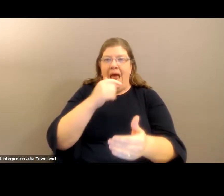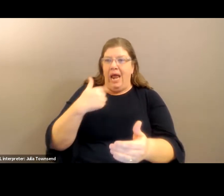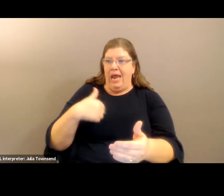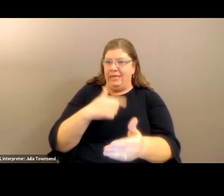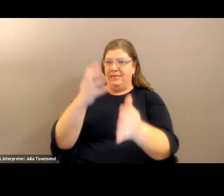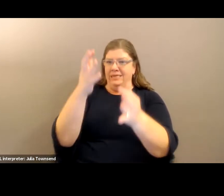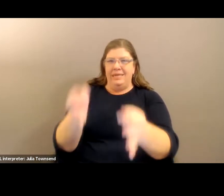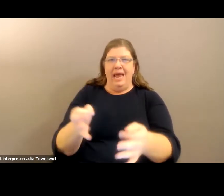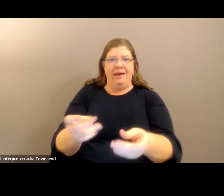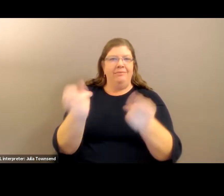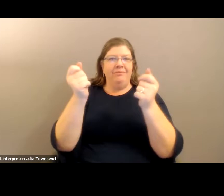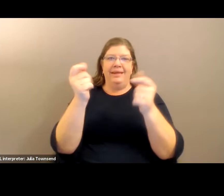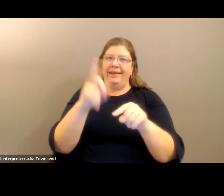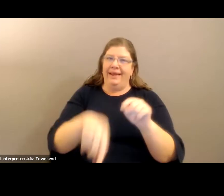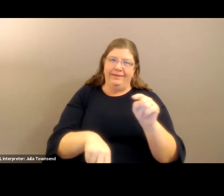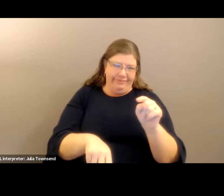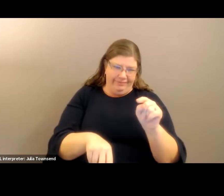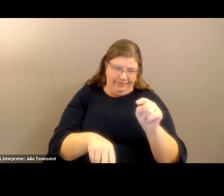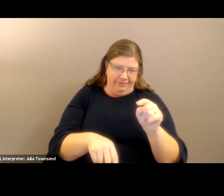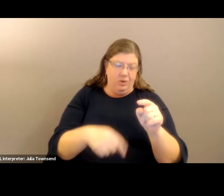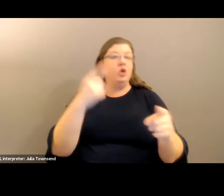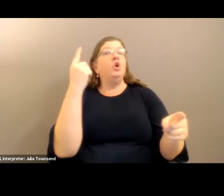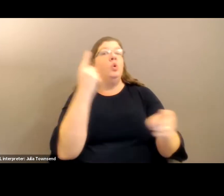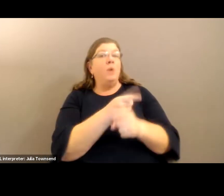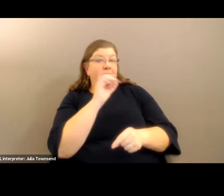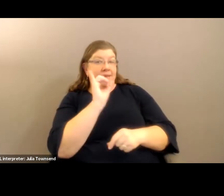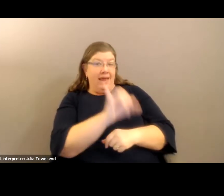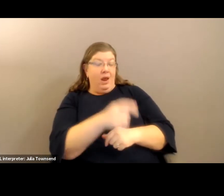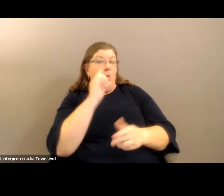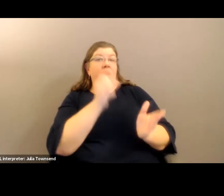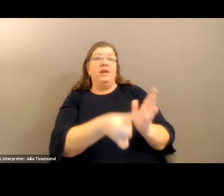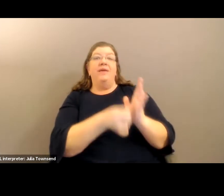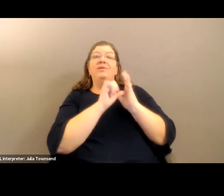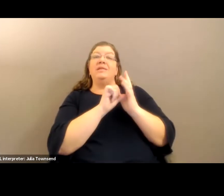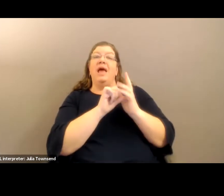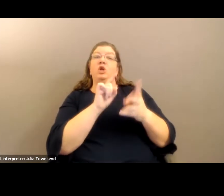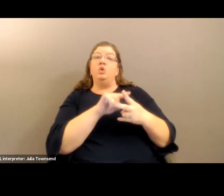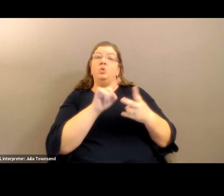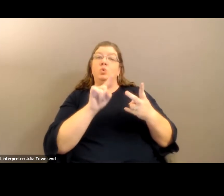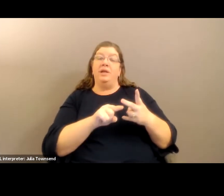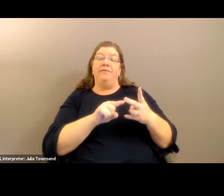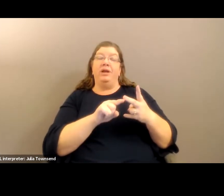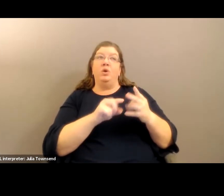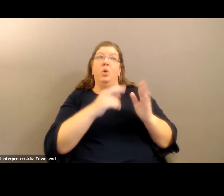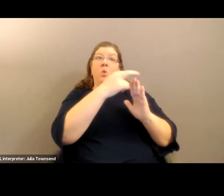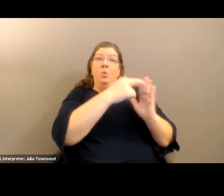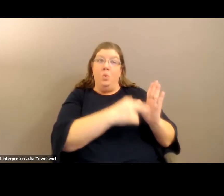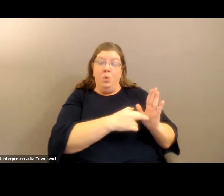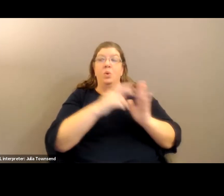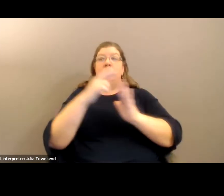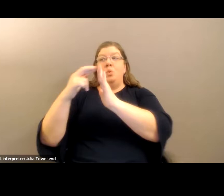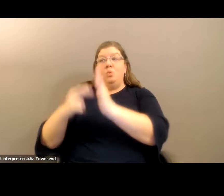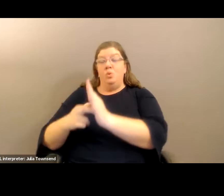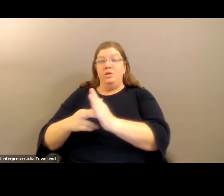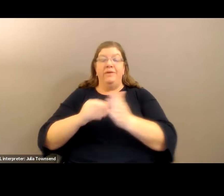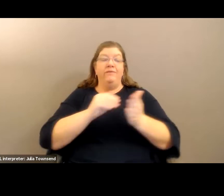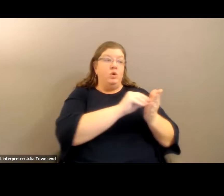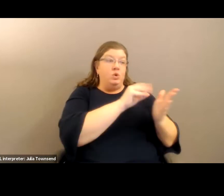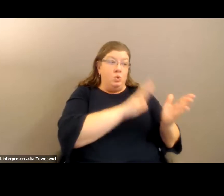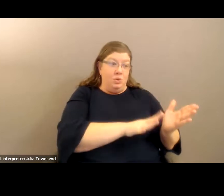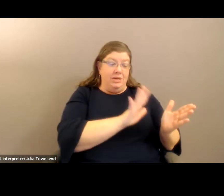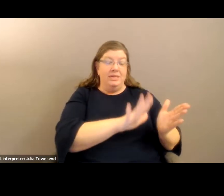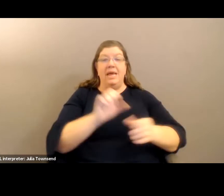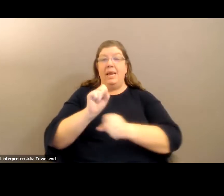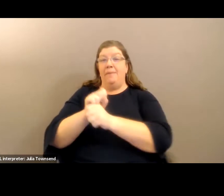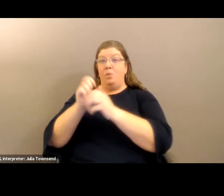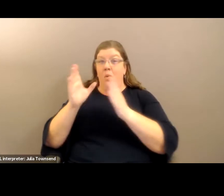our laps. That is correct, and I want to emphasize that there's two different sets of rules when we're talking about students and employees of the district. So